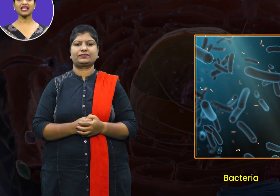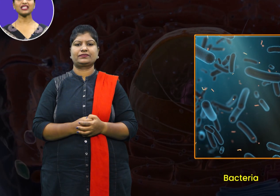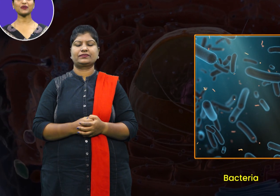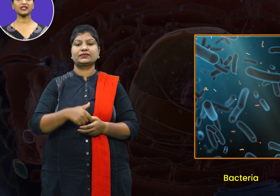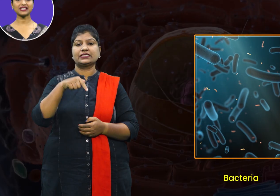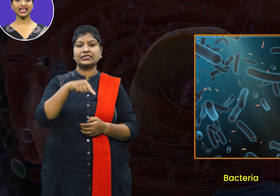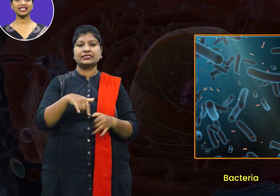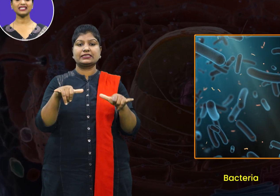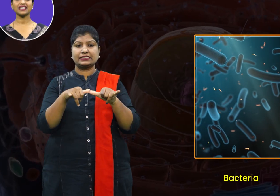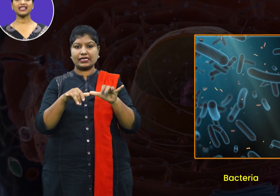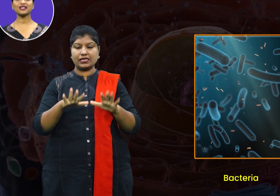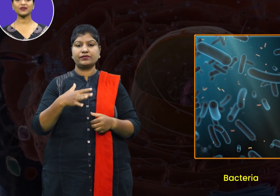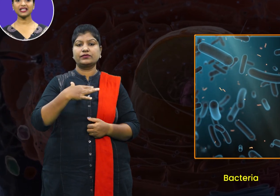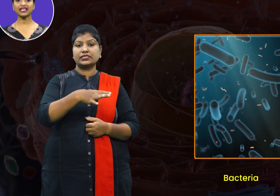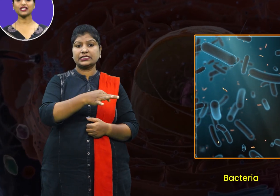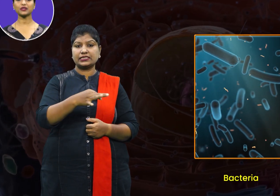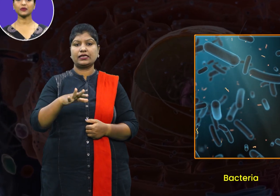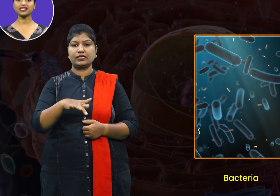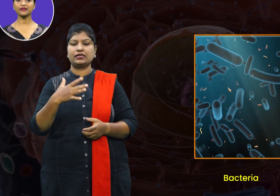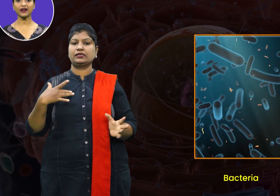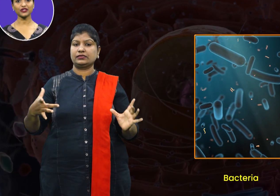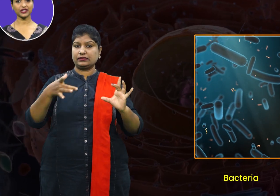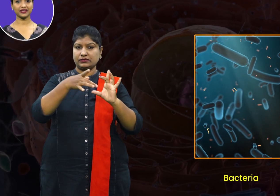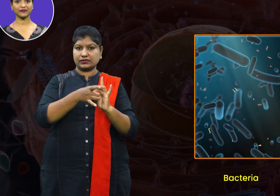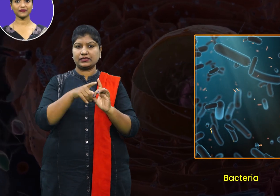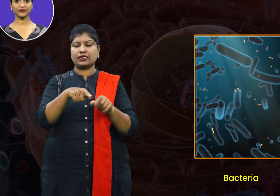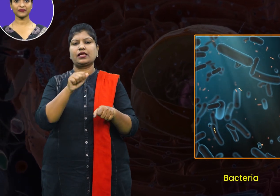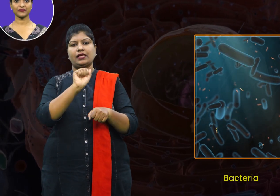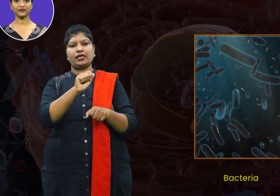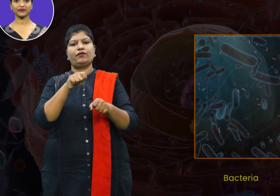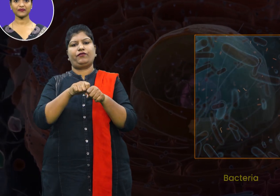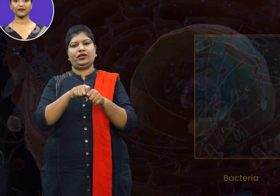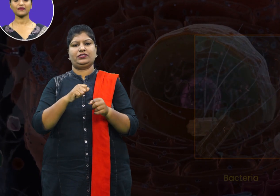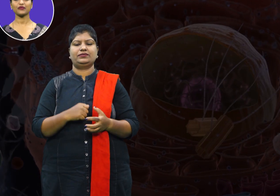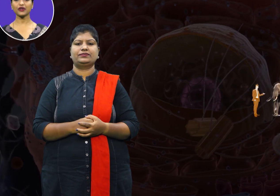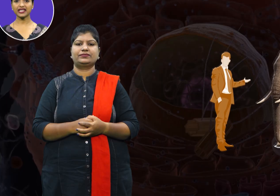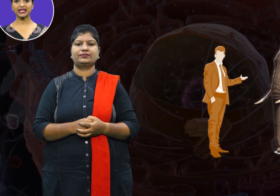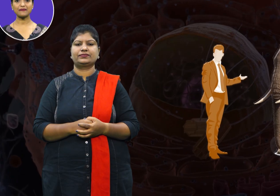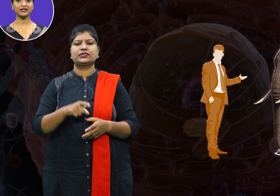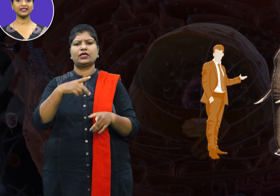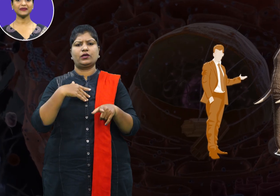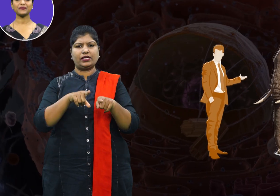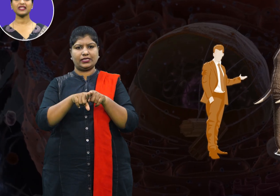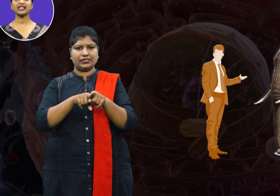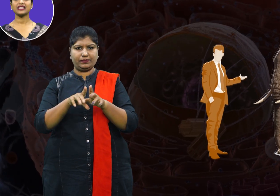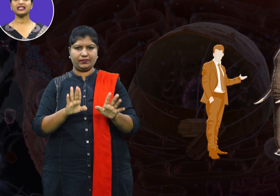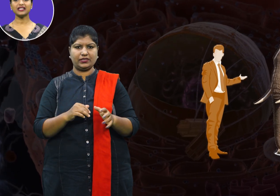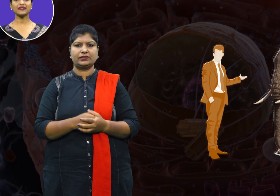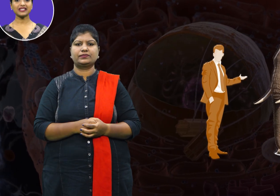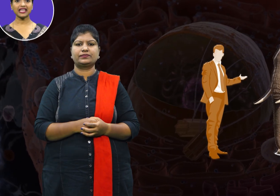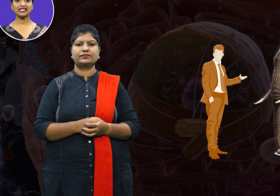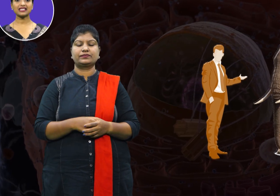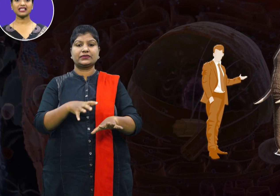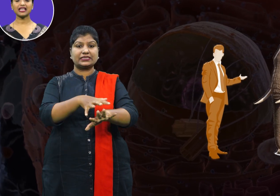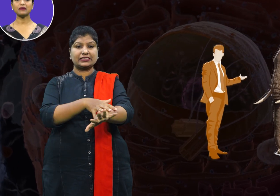The size of the cell is related to its function. For example,